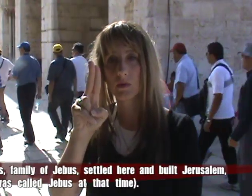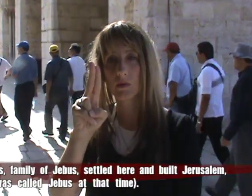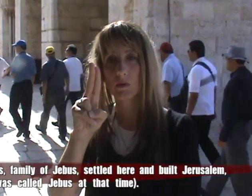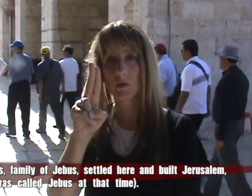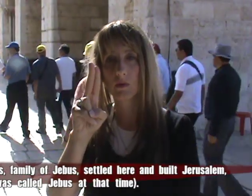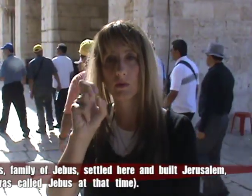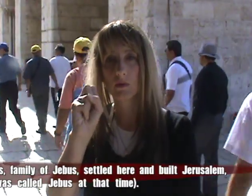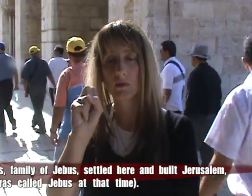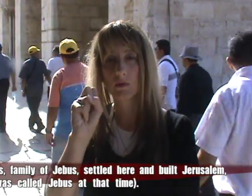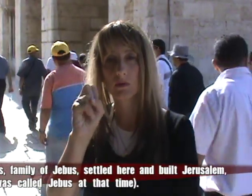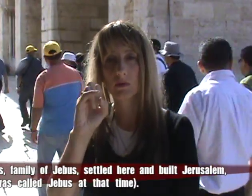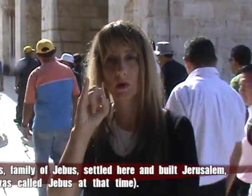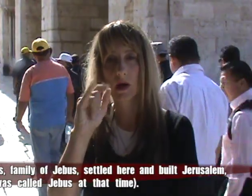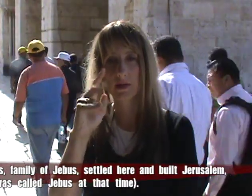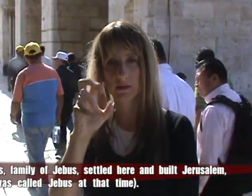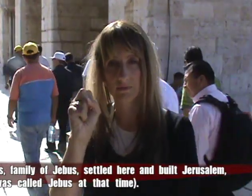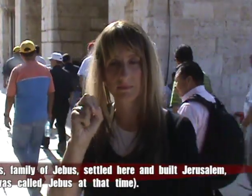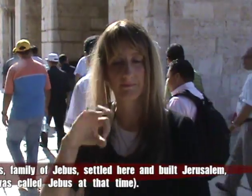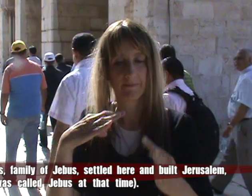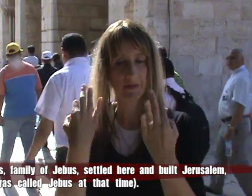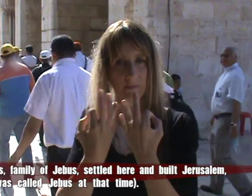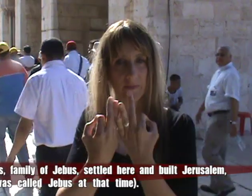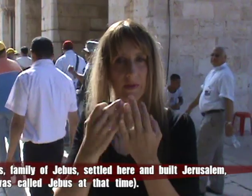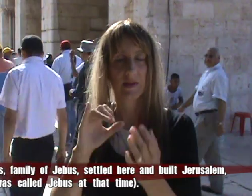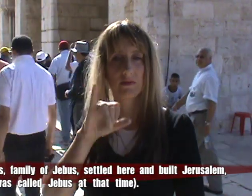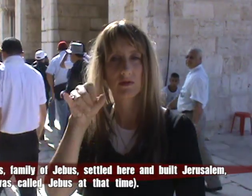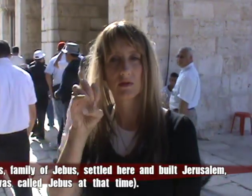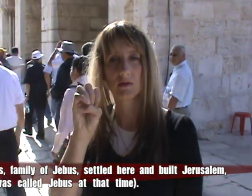The Jebusites, the family of Jebus, settled here.